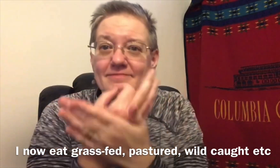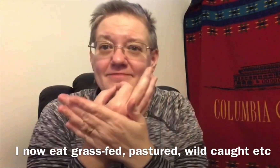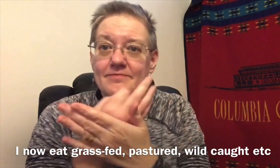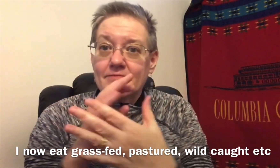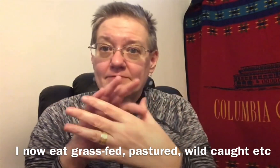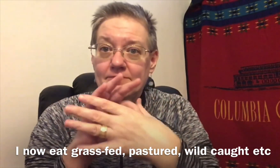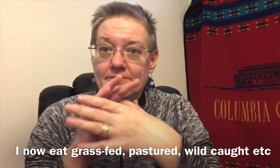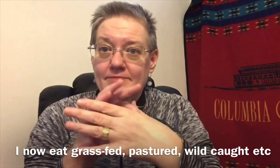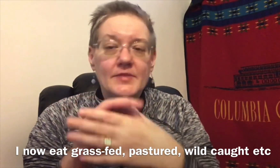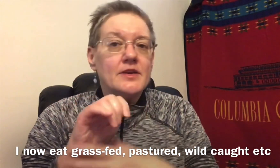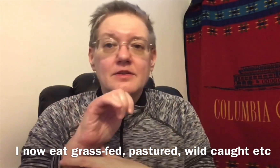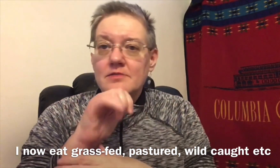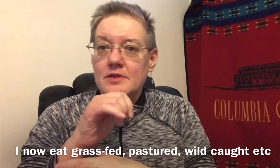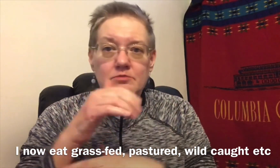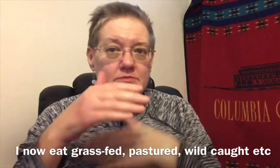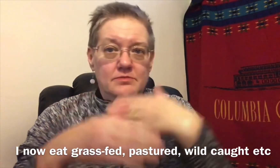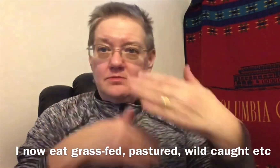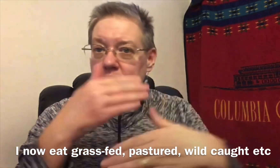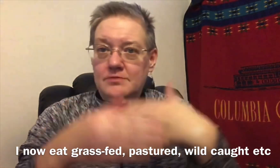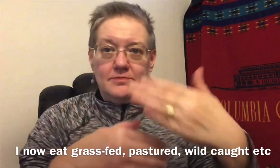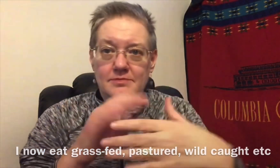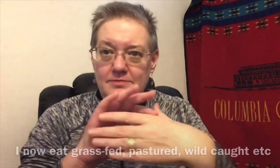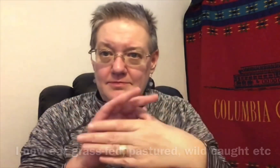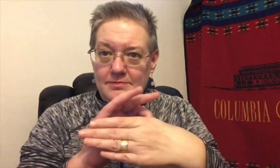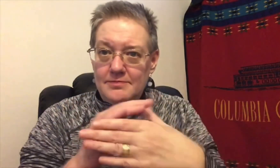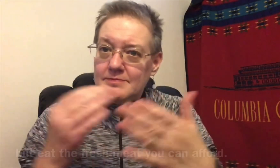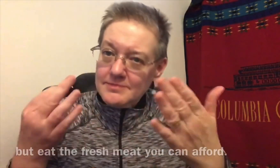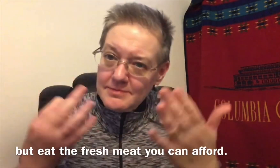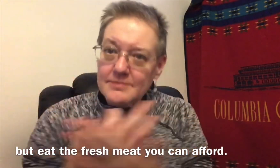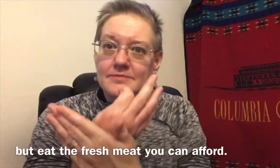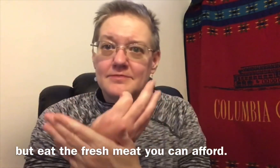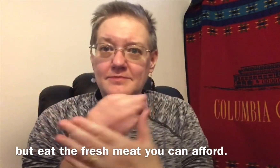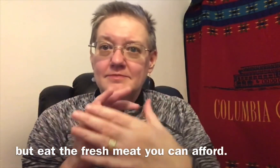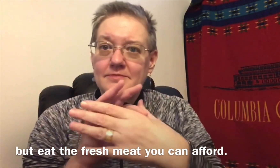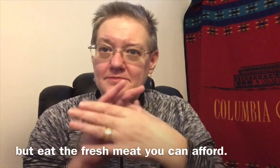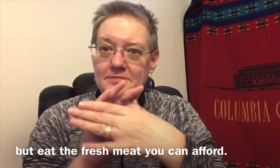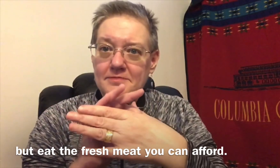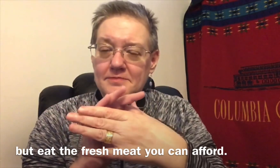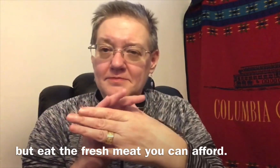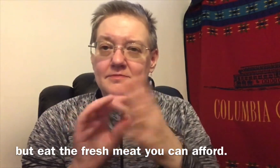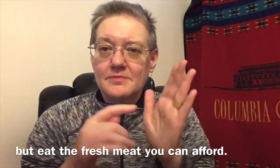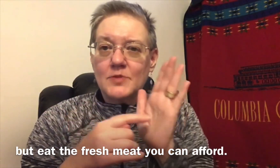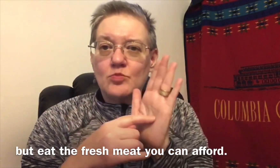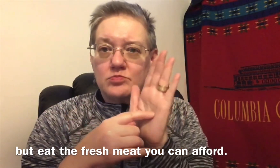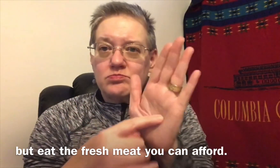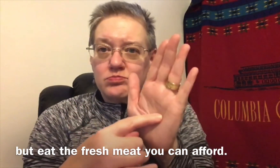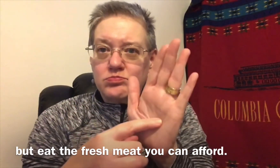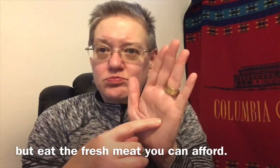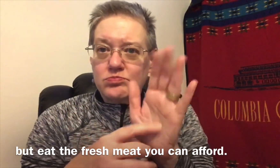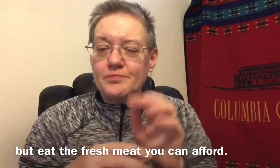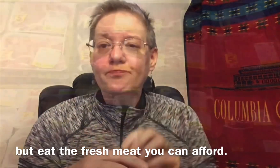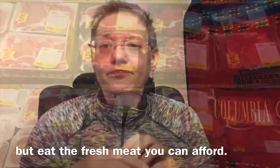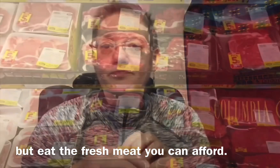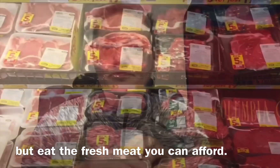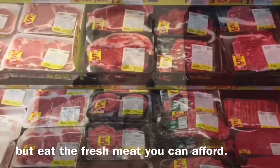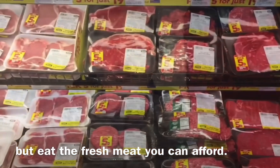on is fresh meat, not processed meat. Fresh meat. Let me show you.